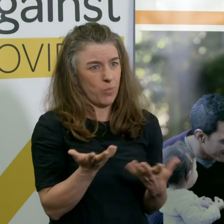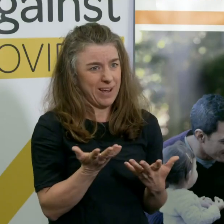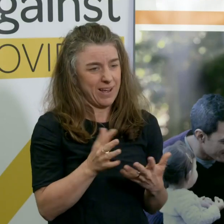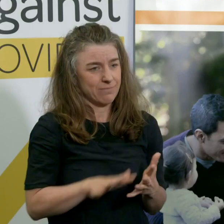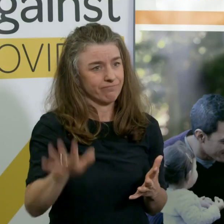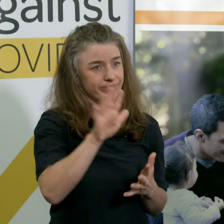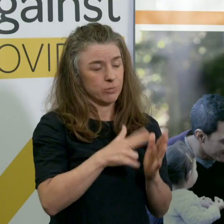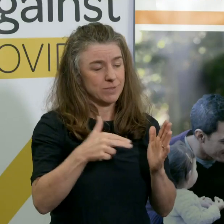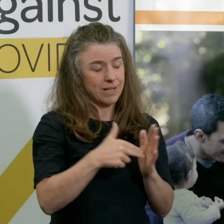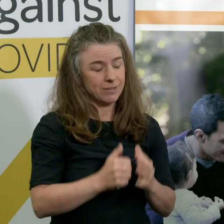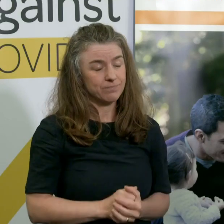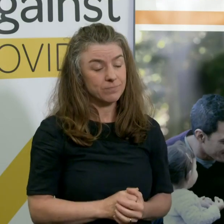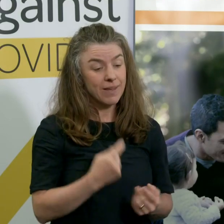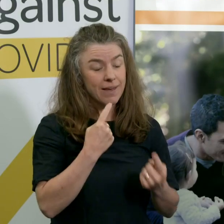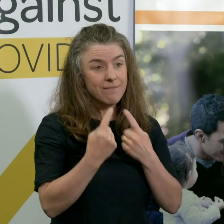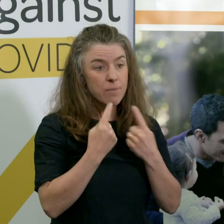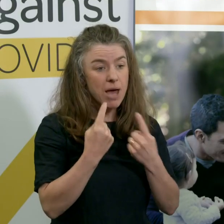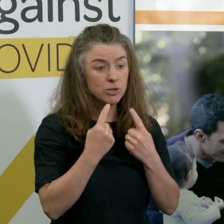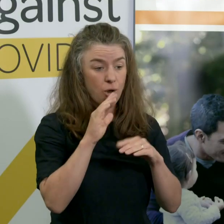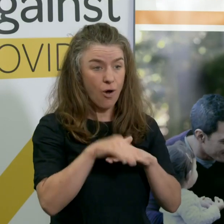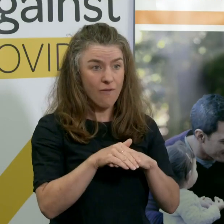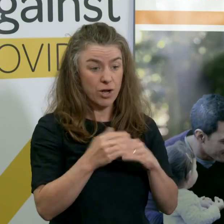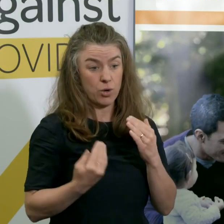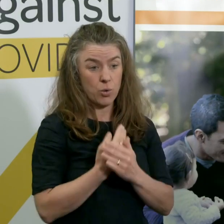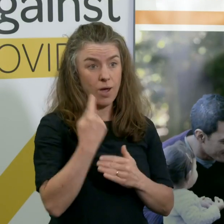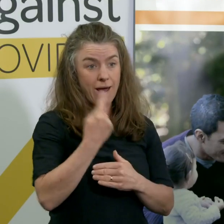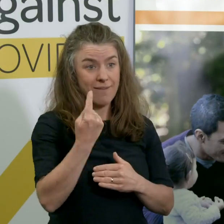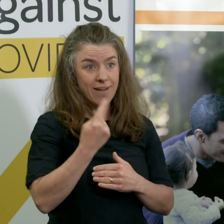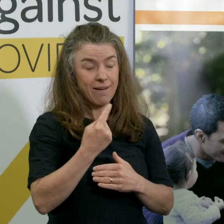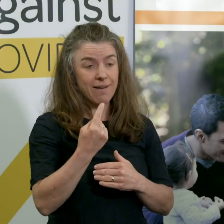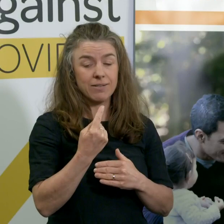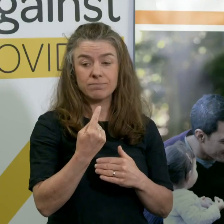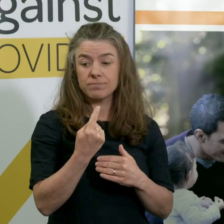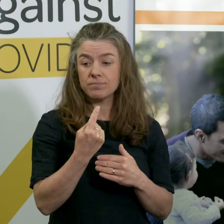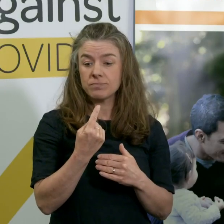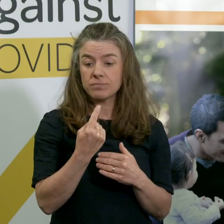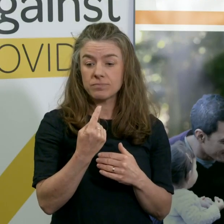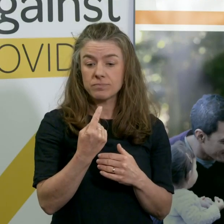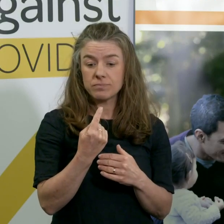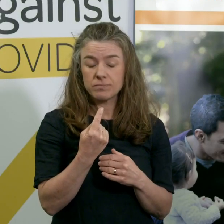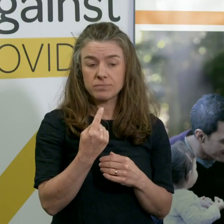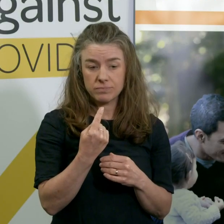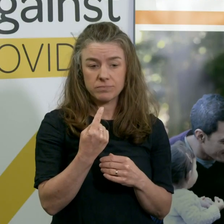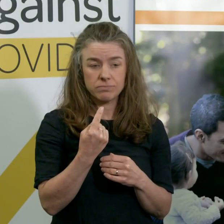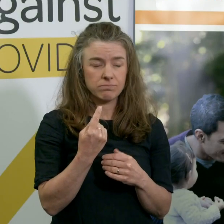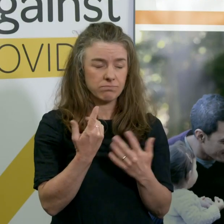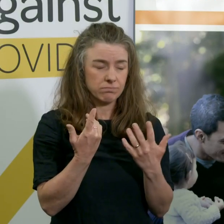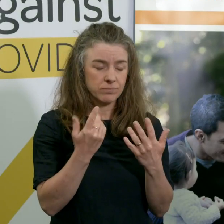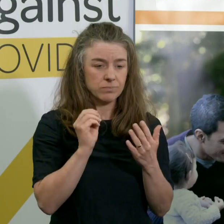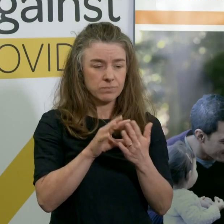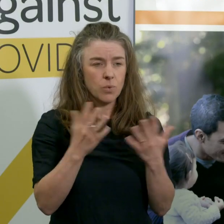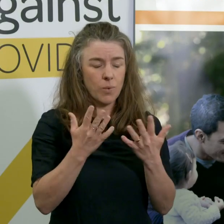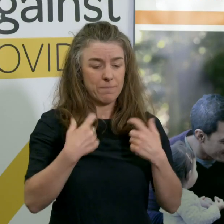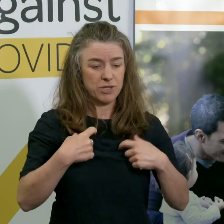Details for each of the cases, including flight information where applicable, and it may not be applicable if the